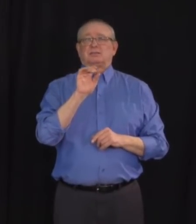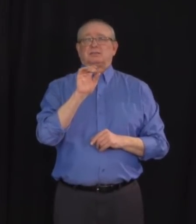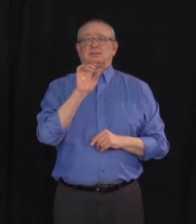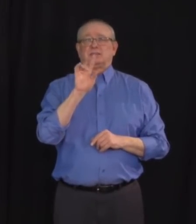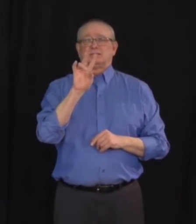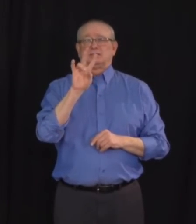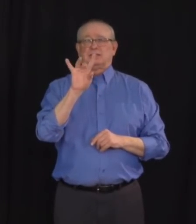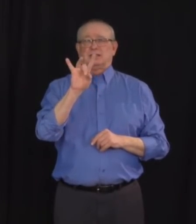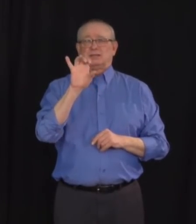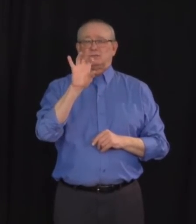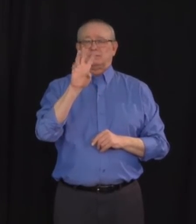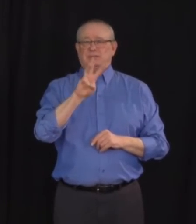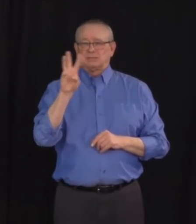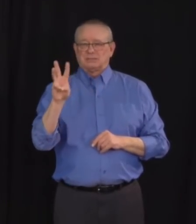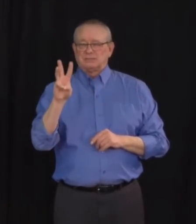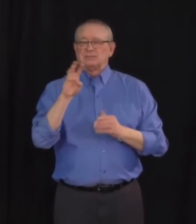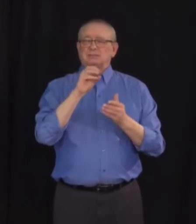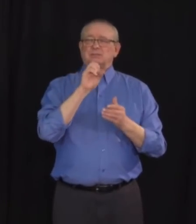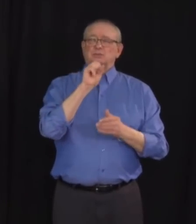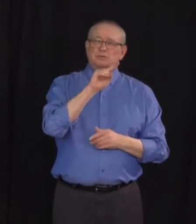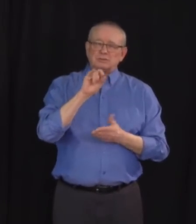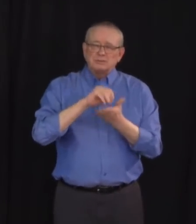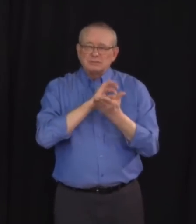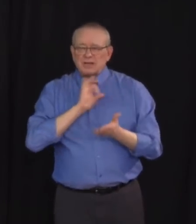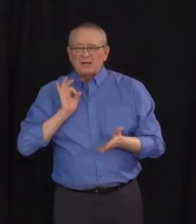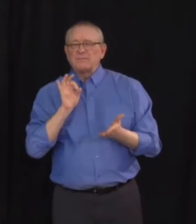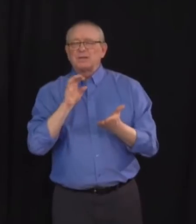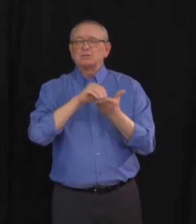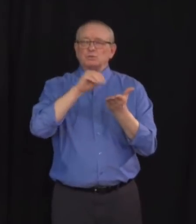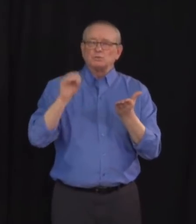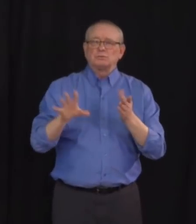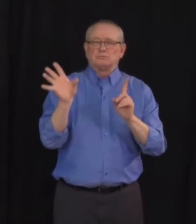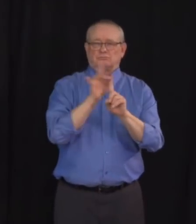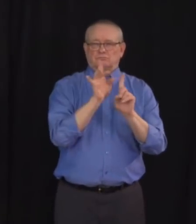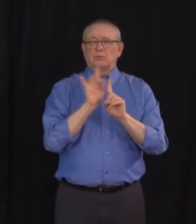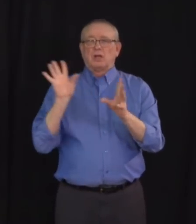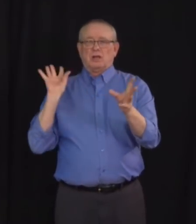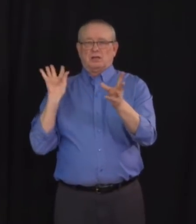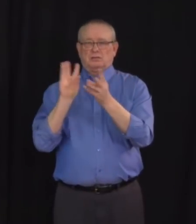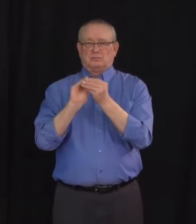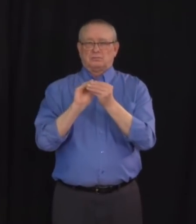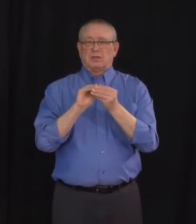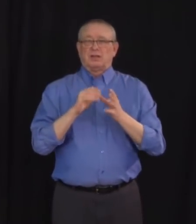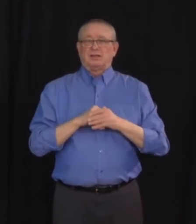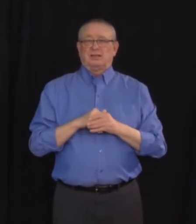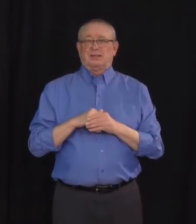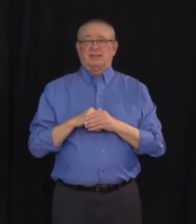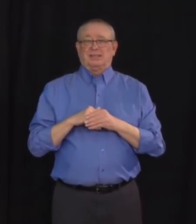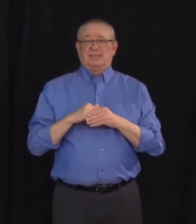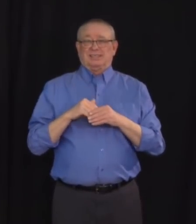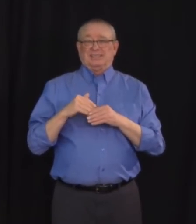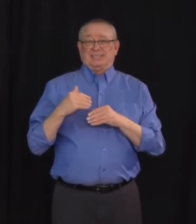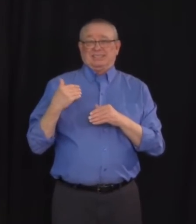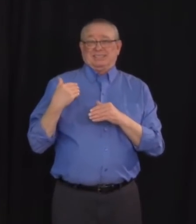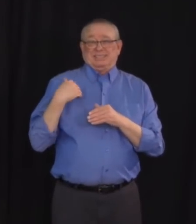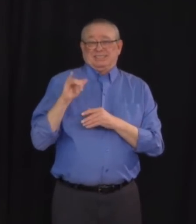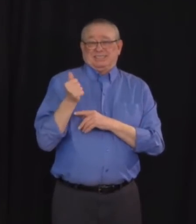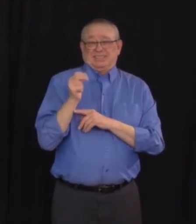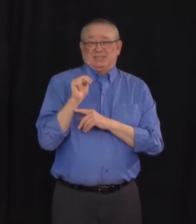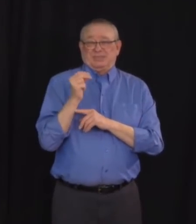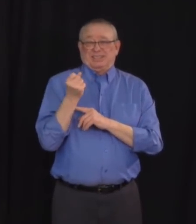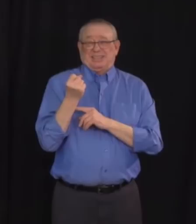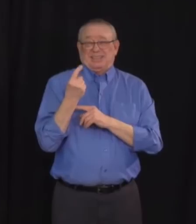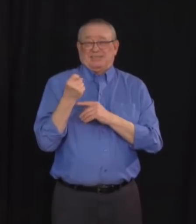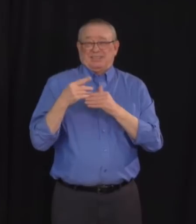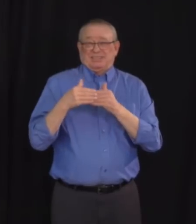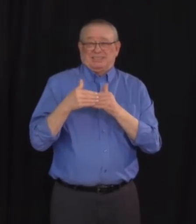1 new case occur as a result. In total, there have been 115 cases of in-school transmission since